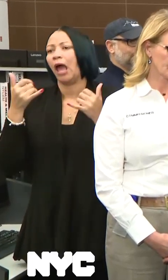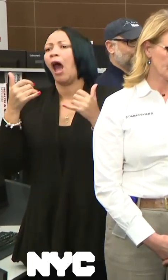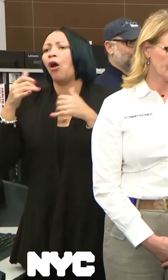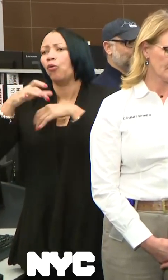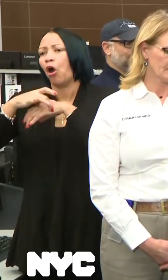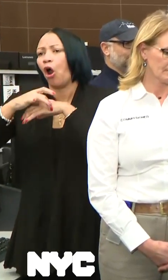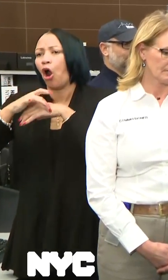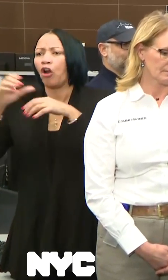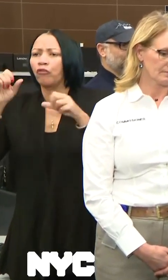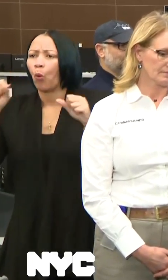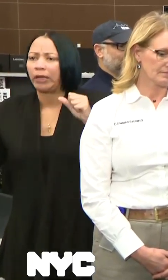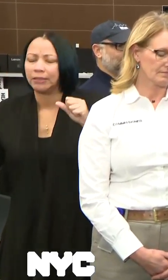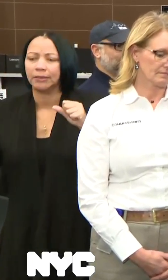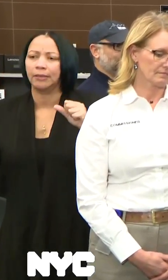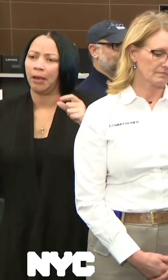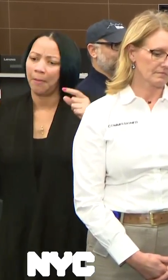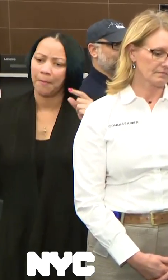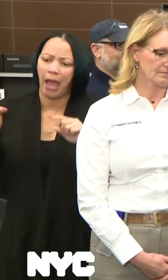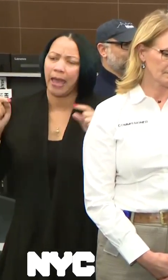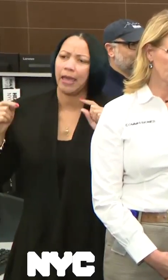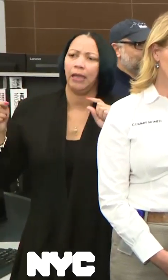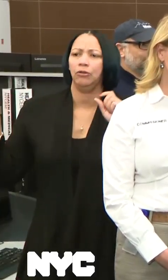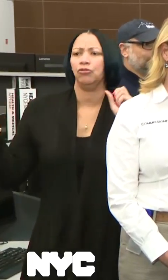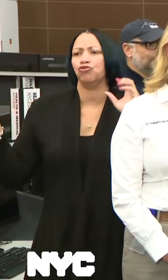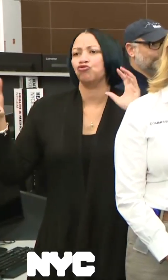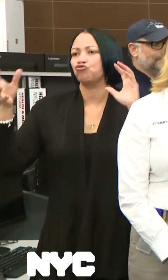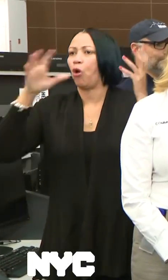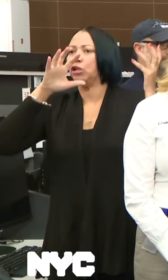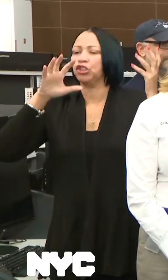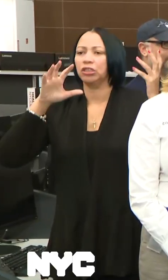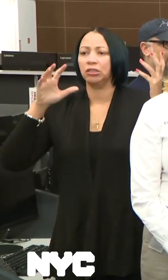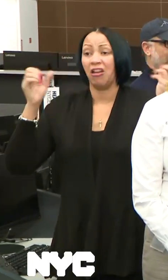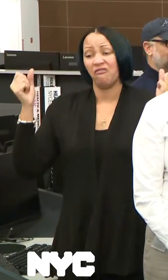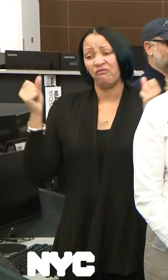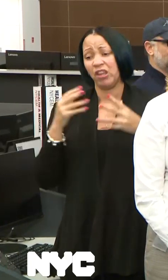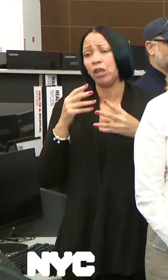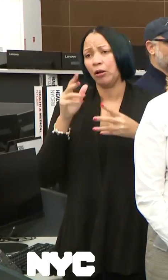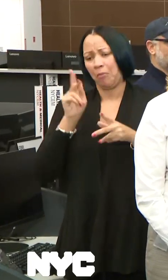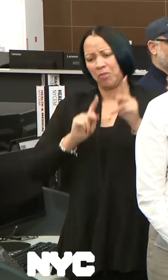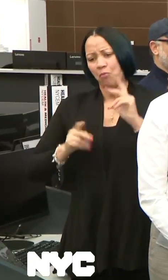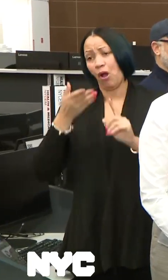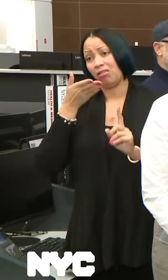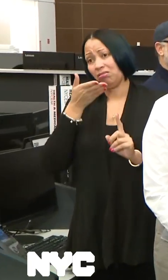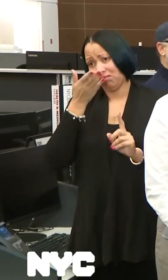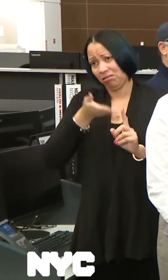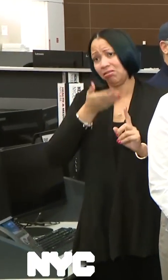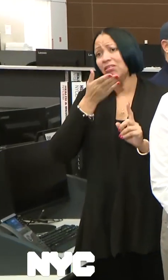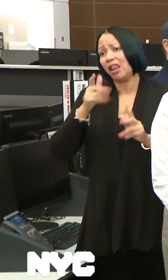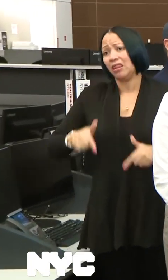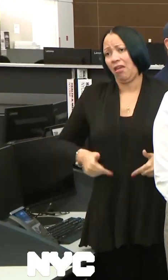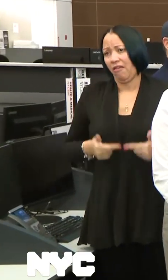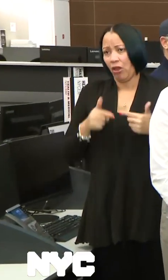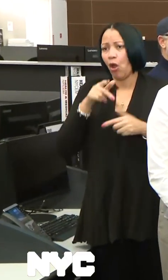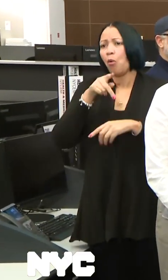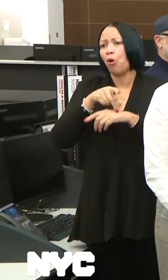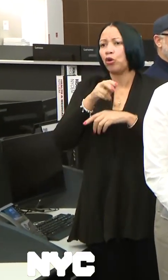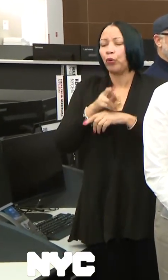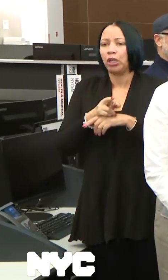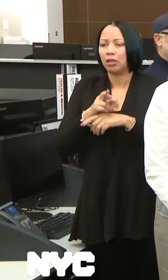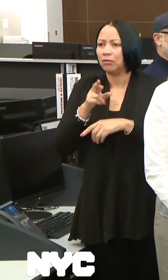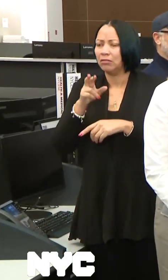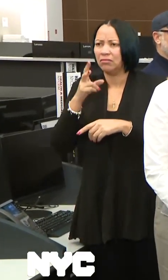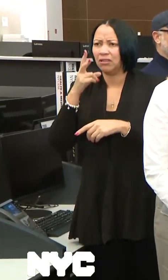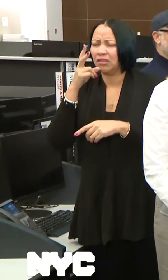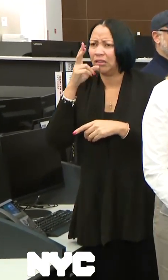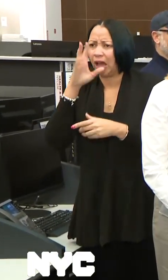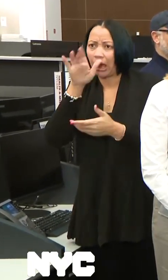more pain, more destruction, more fear for the people of Puerto Rico. You can't even believe what you're seeing before your very